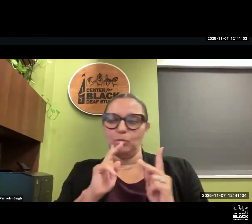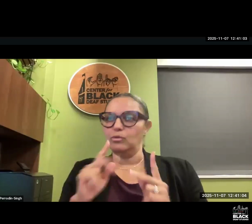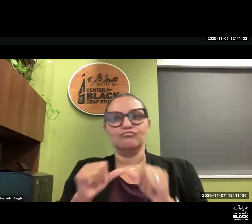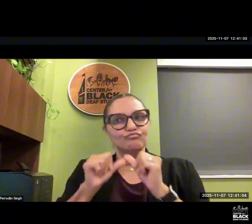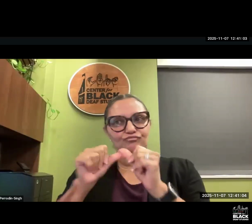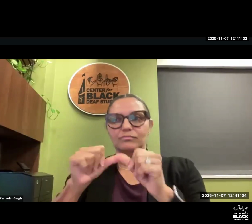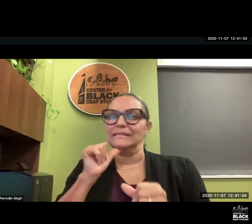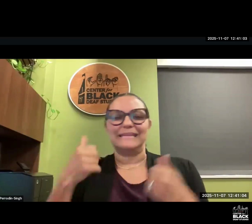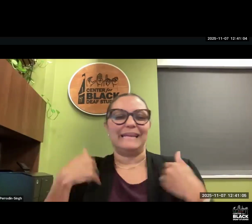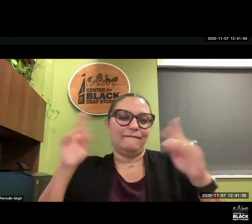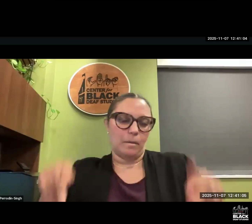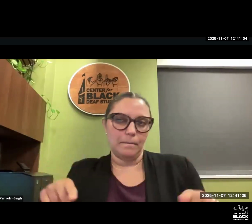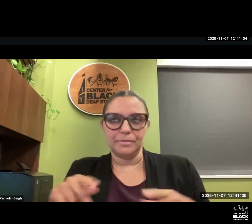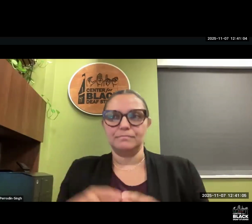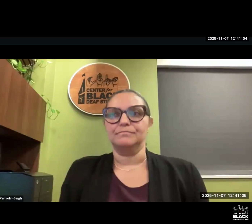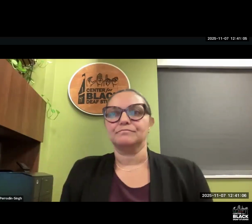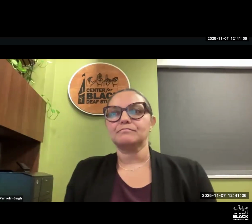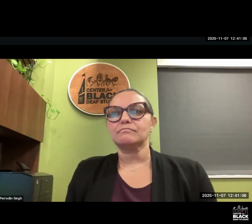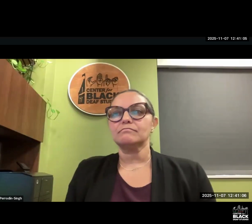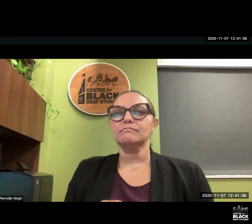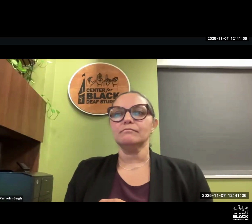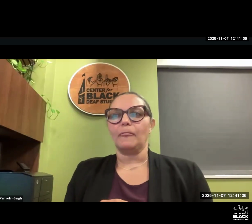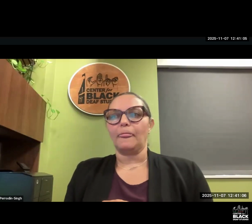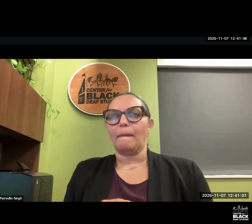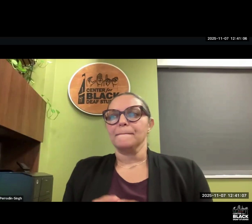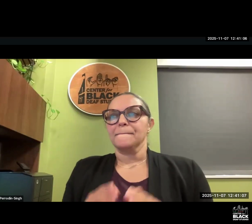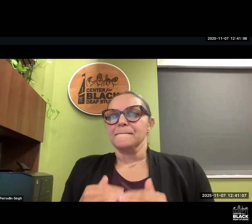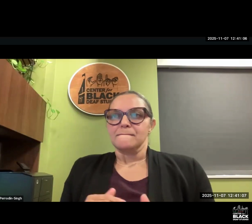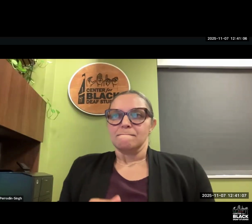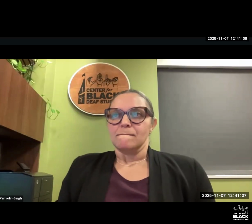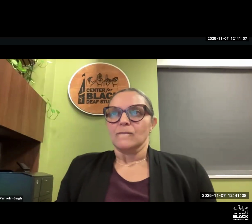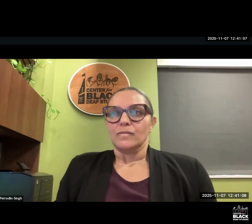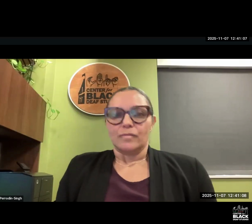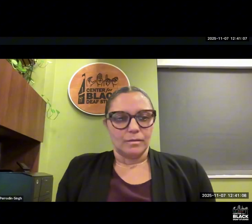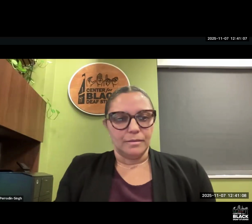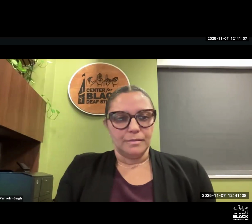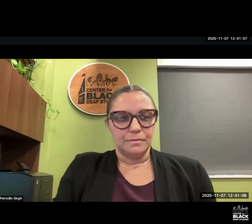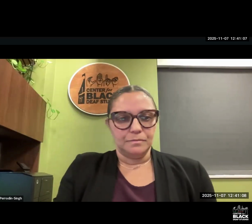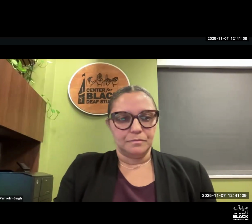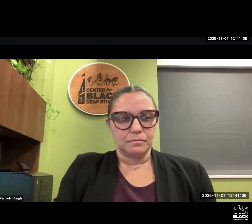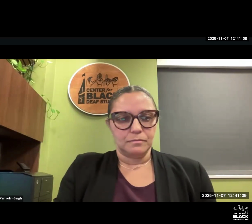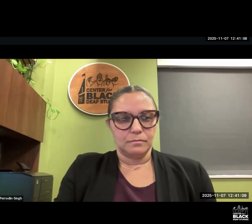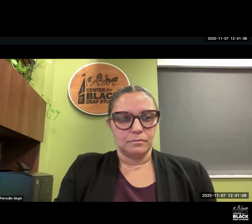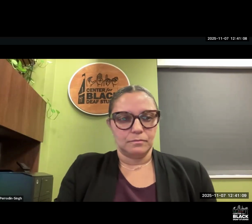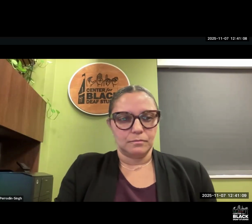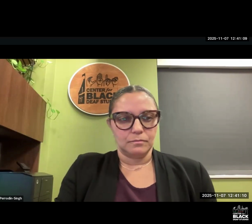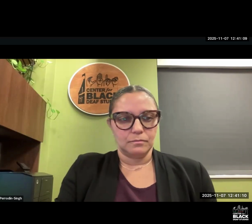resilient. And Black deaf people are very resilient as a community and as a group.